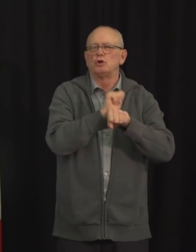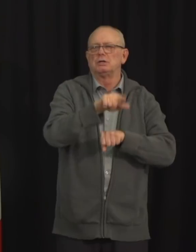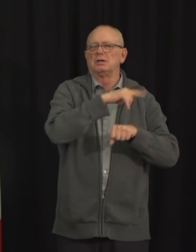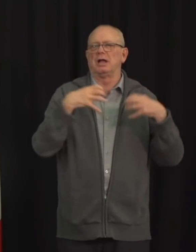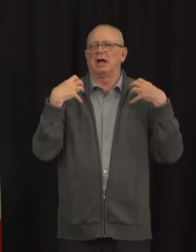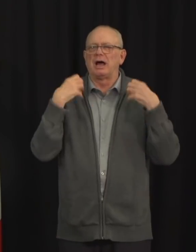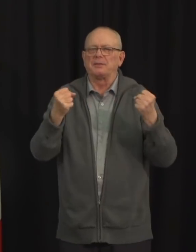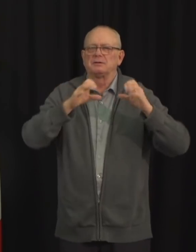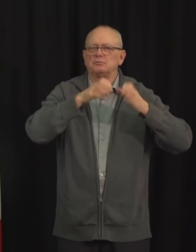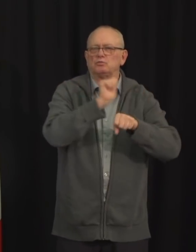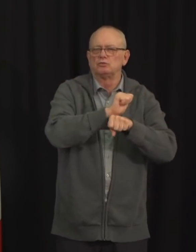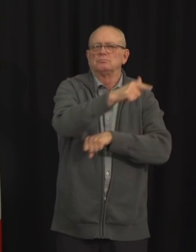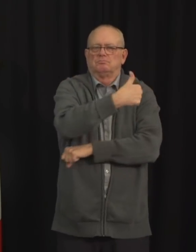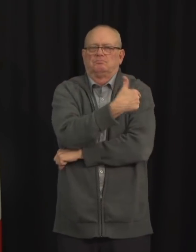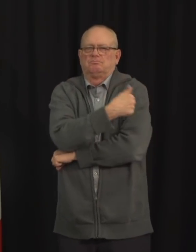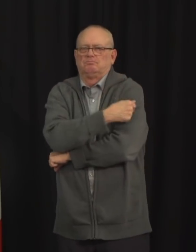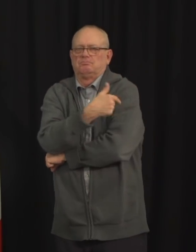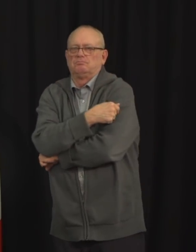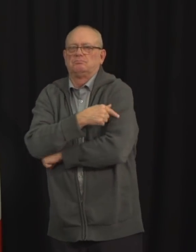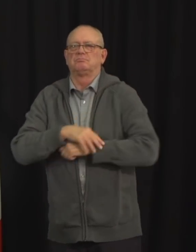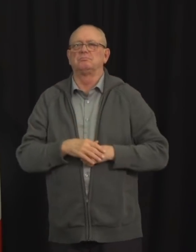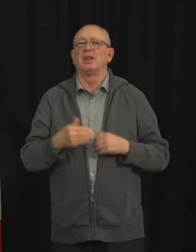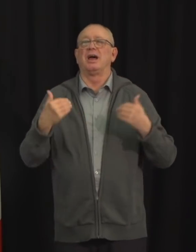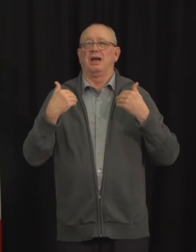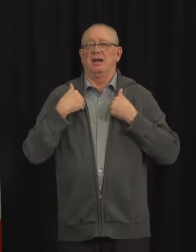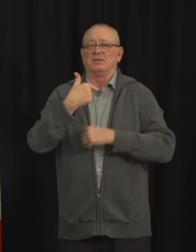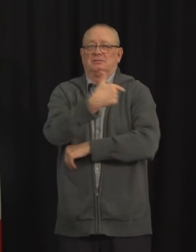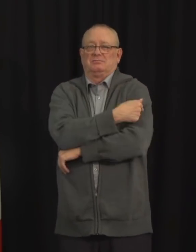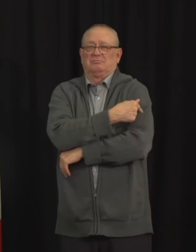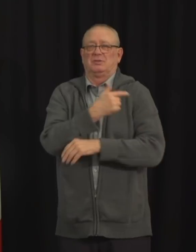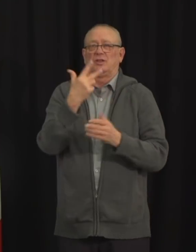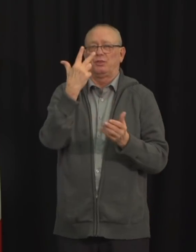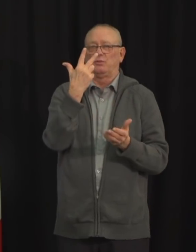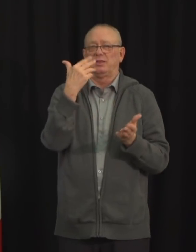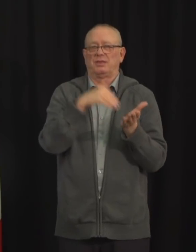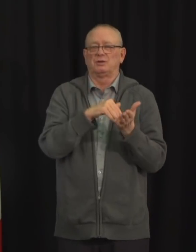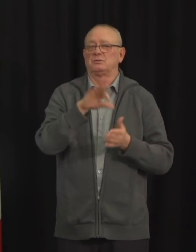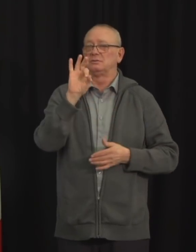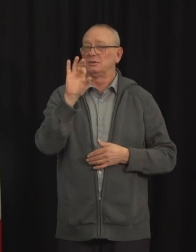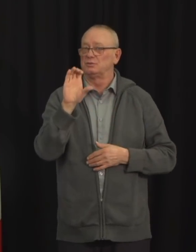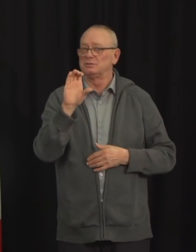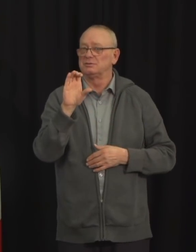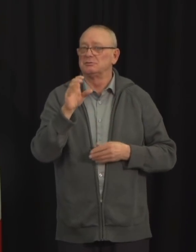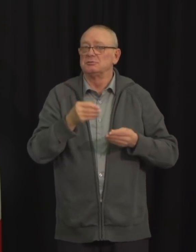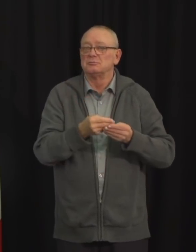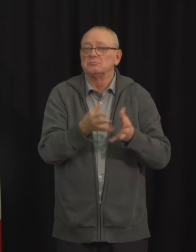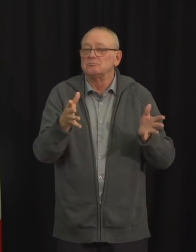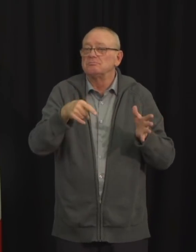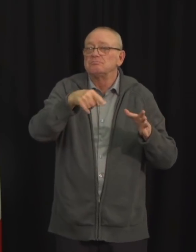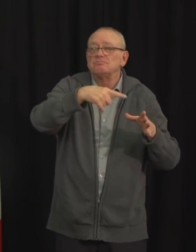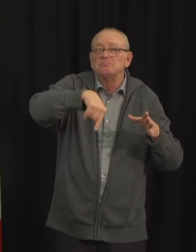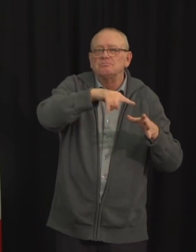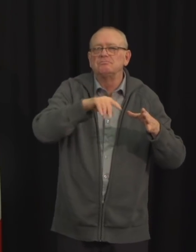doses will go to ICU doctors and nurses, respiratory therapists, and long-term care workers throughout the